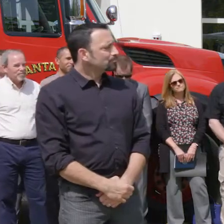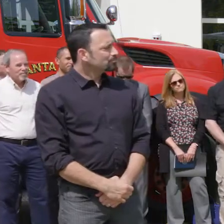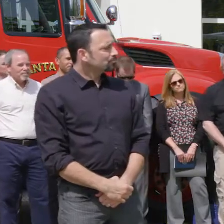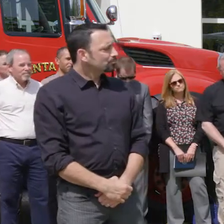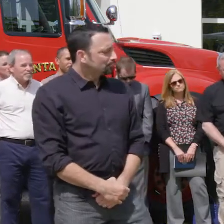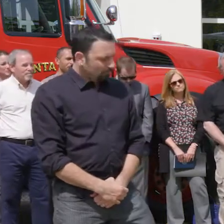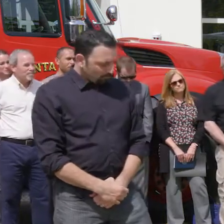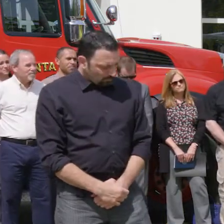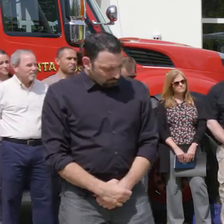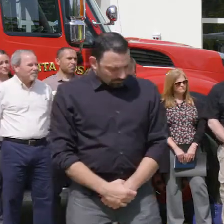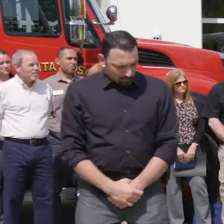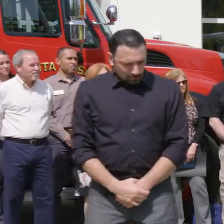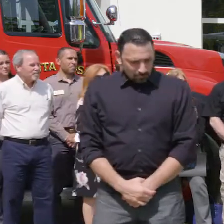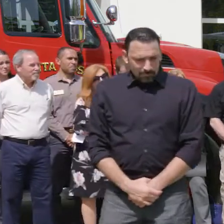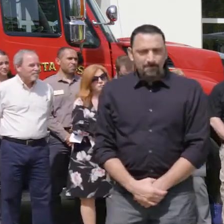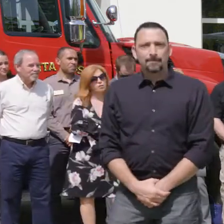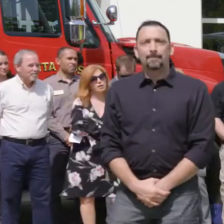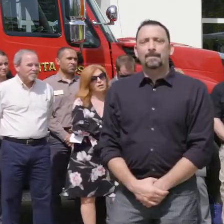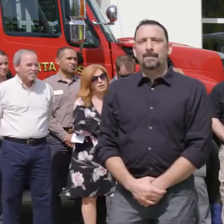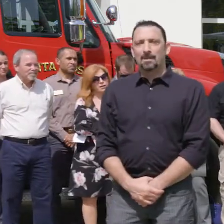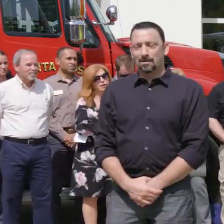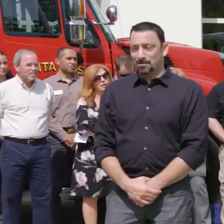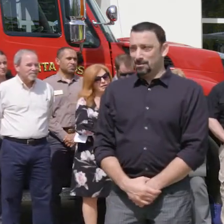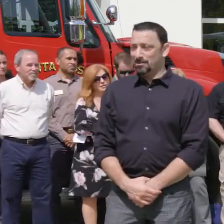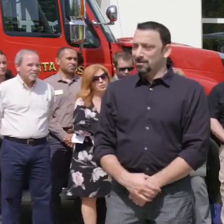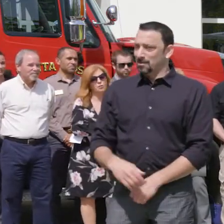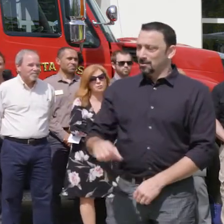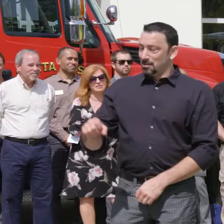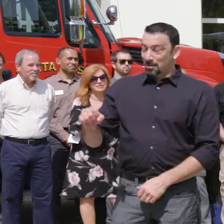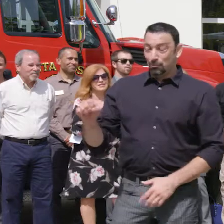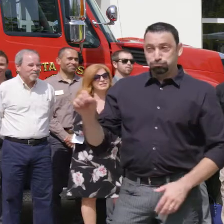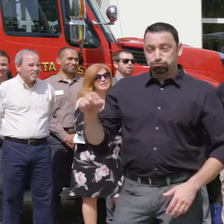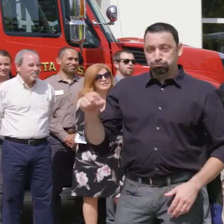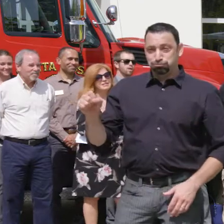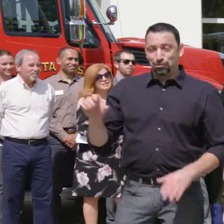So, yes, we've certainly learned some lessons,